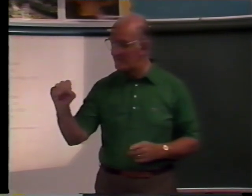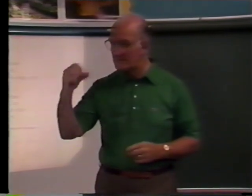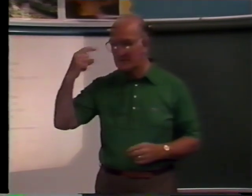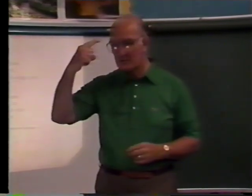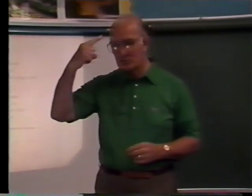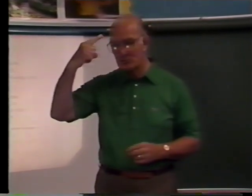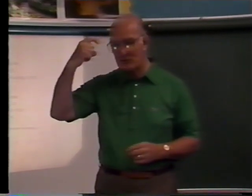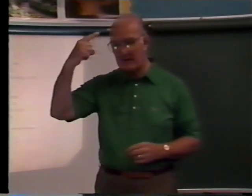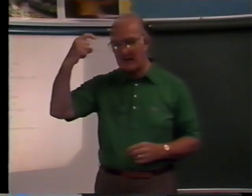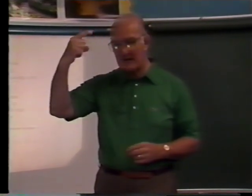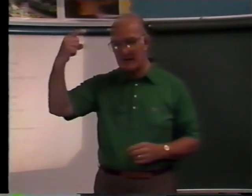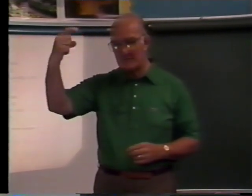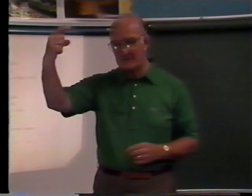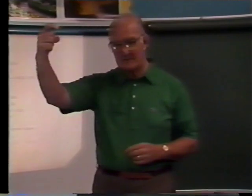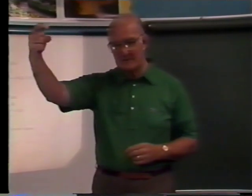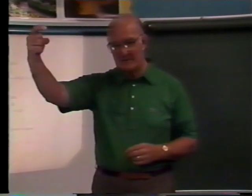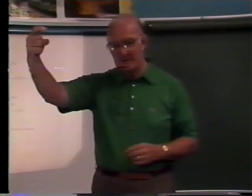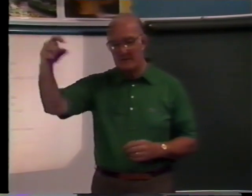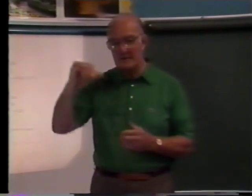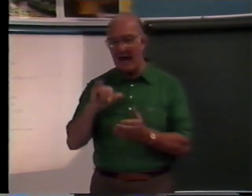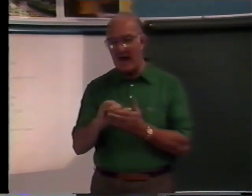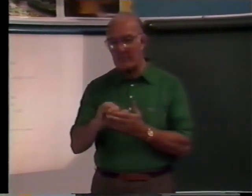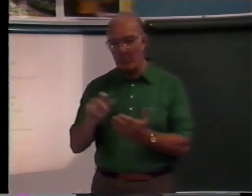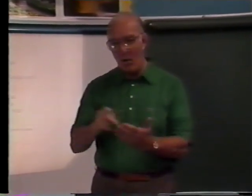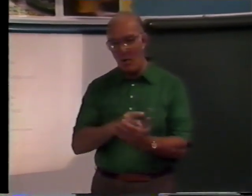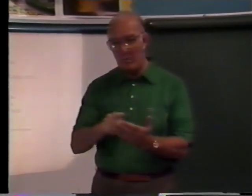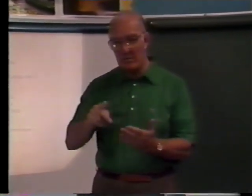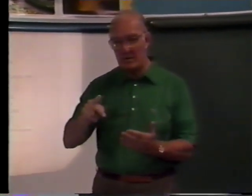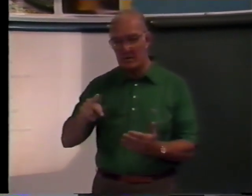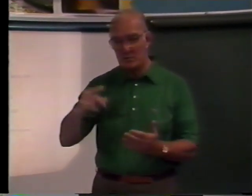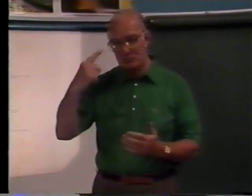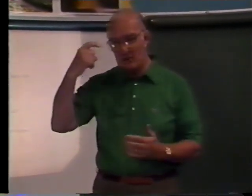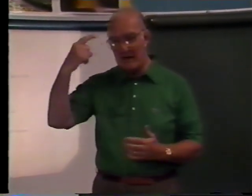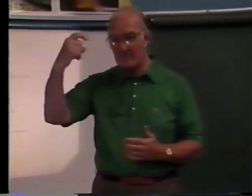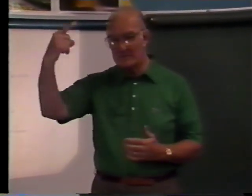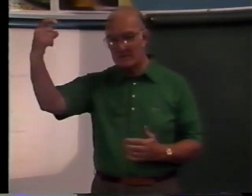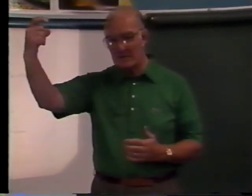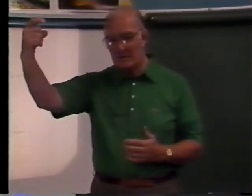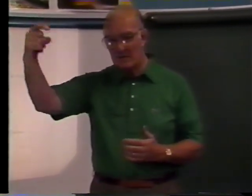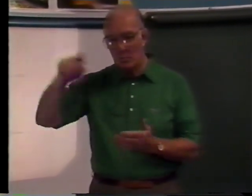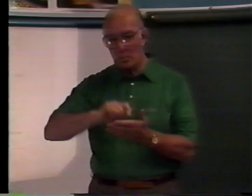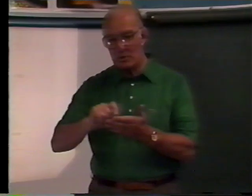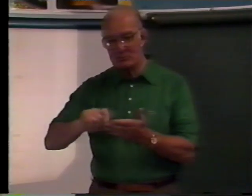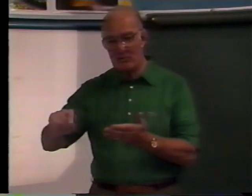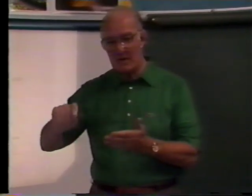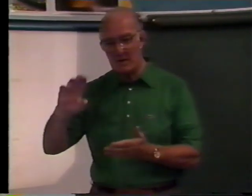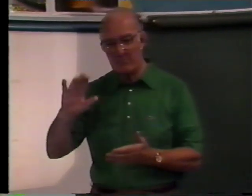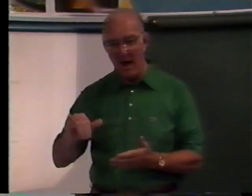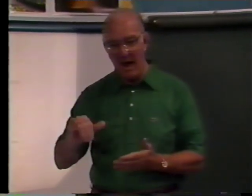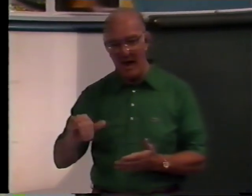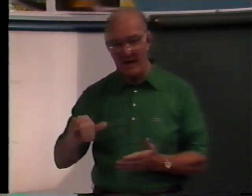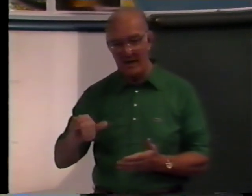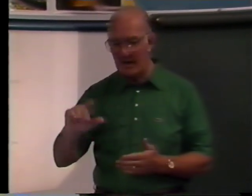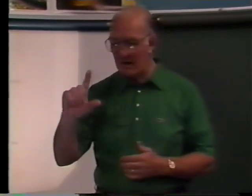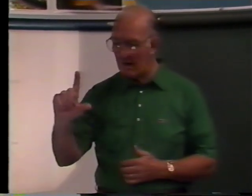Dreams. Dreams. That poem, Dreams, was written by